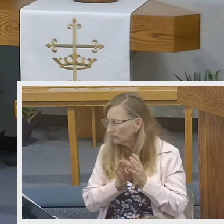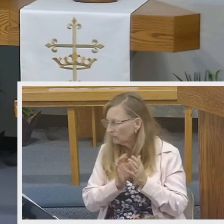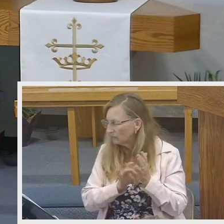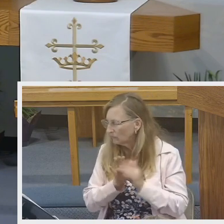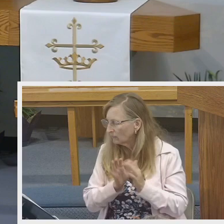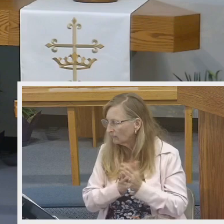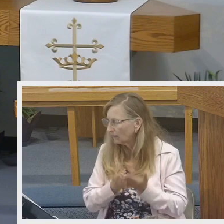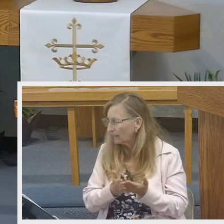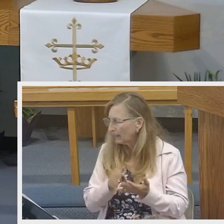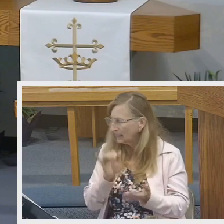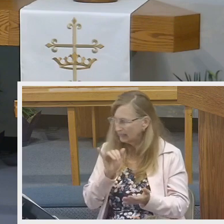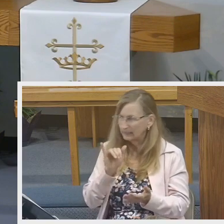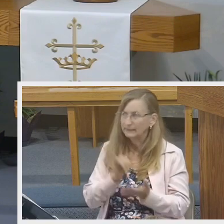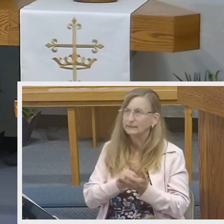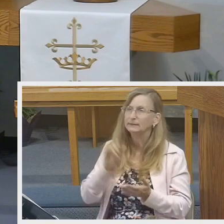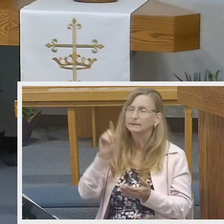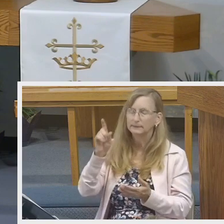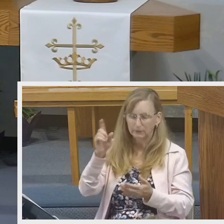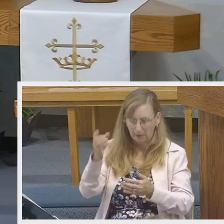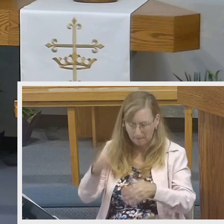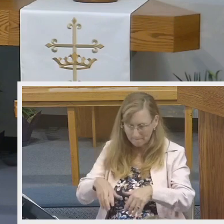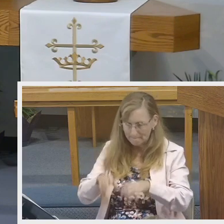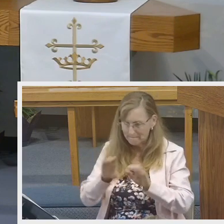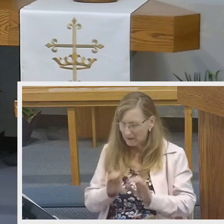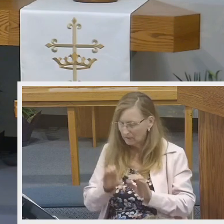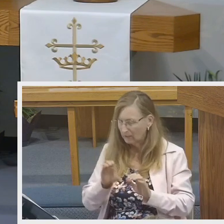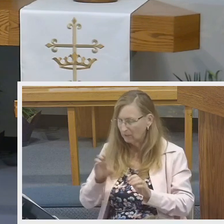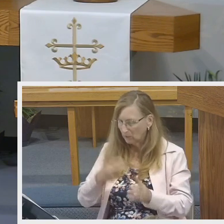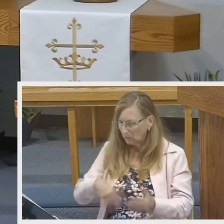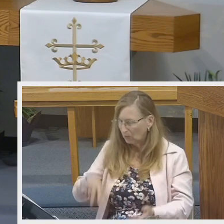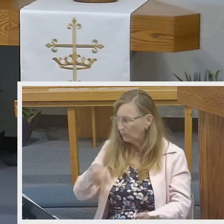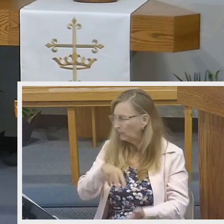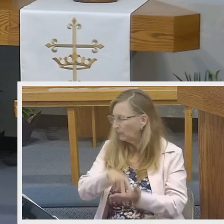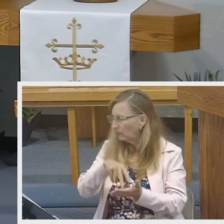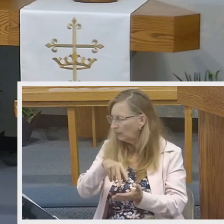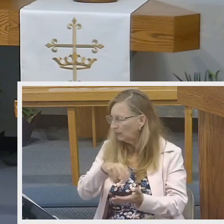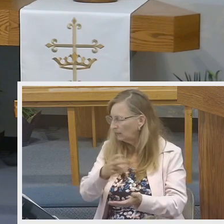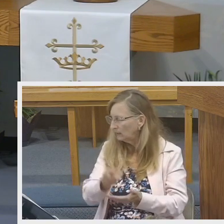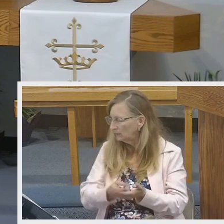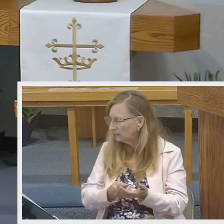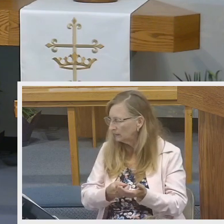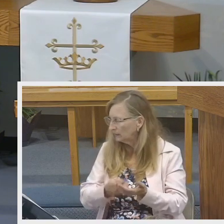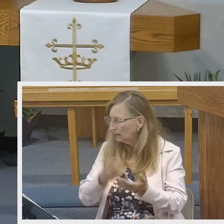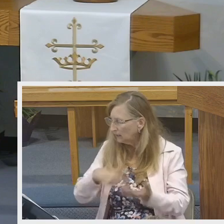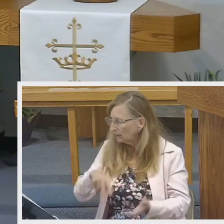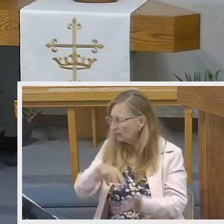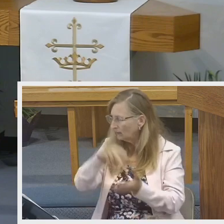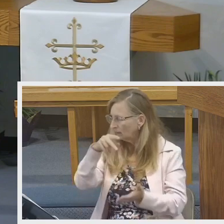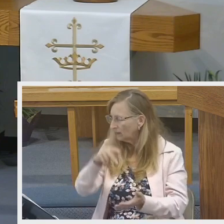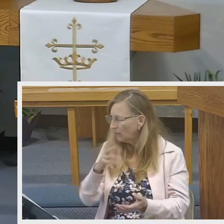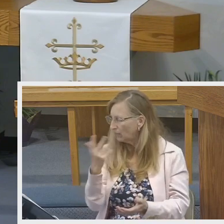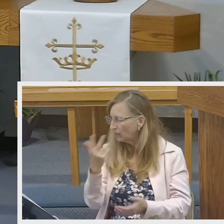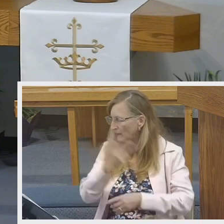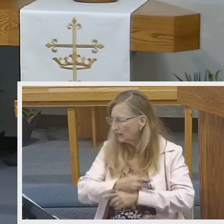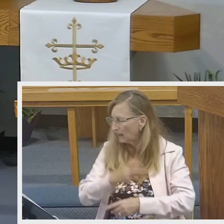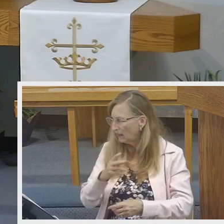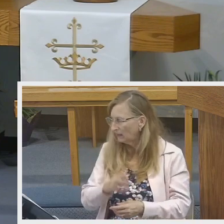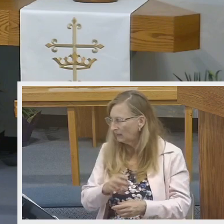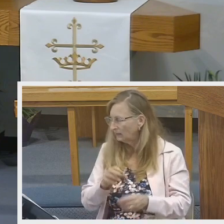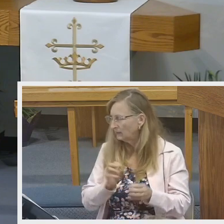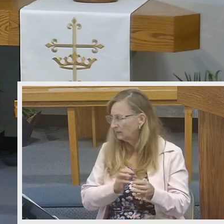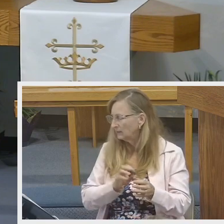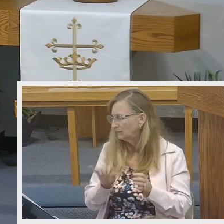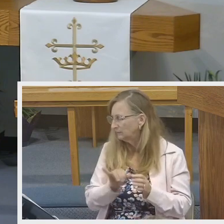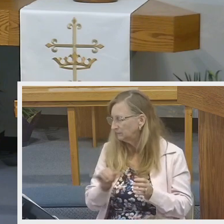that he was buried, that he was raised on the third day according to the Scriptures, and that he appeared to Peter and then to